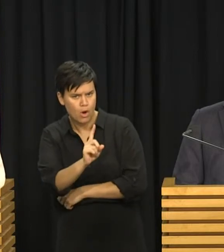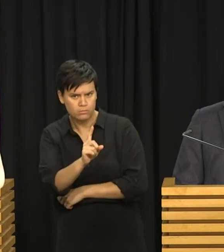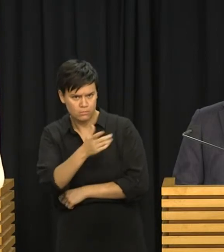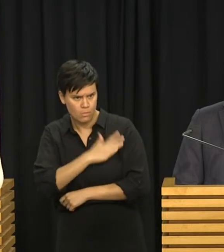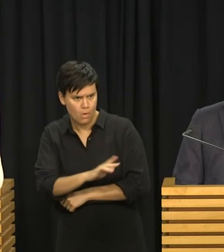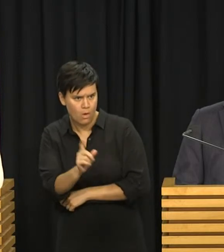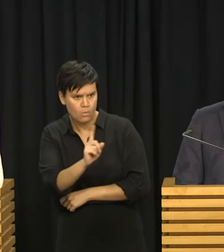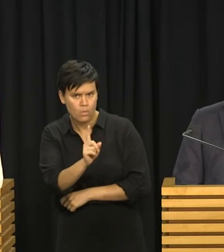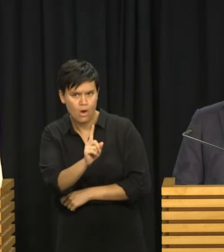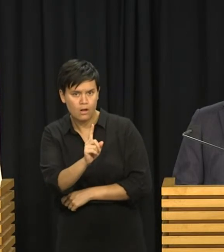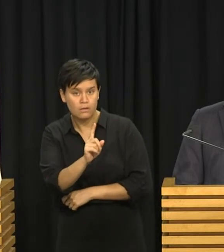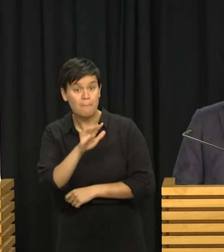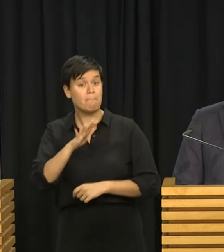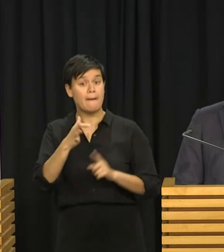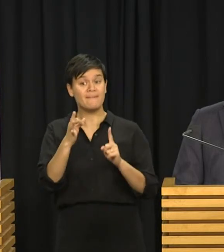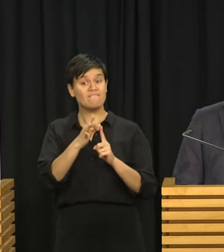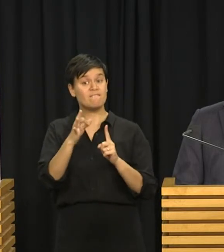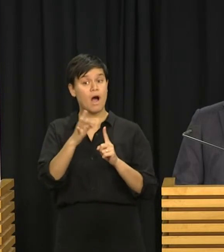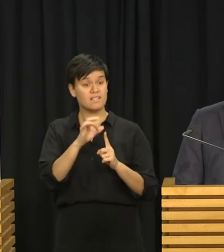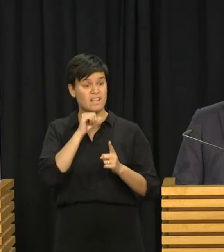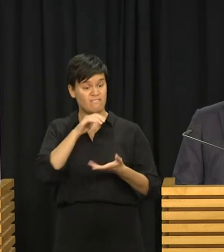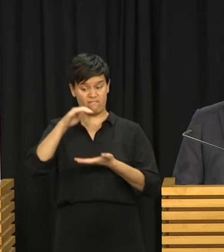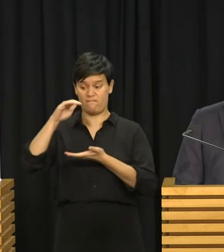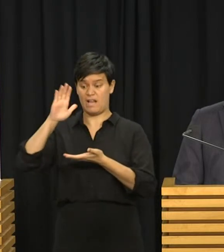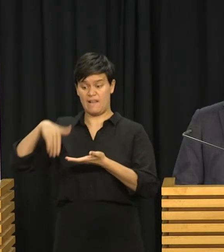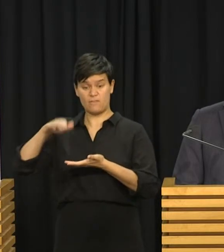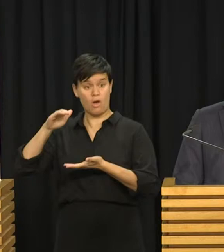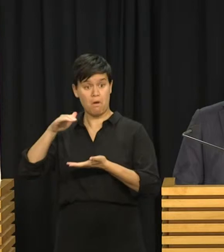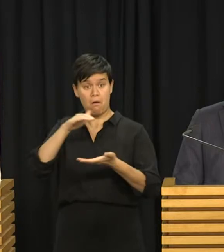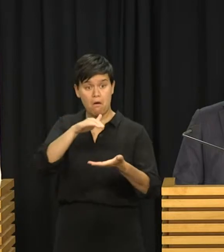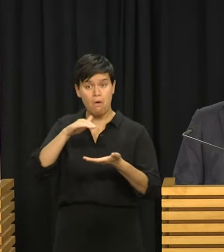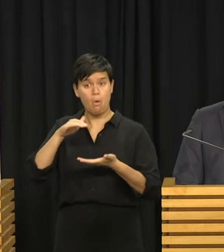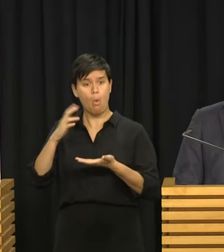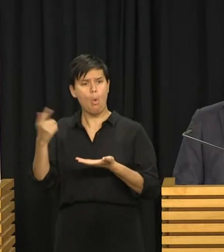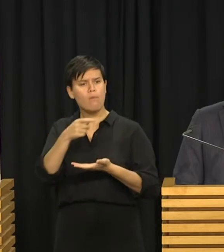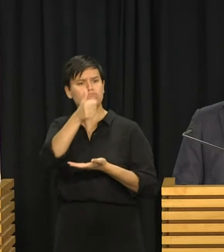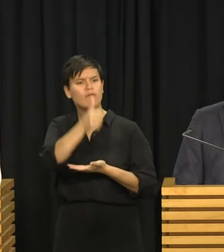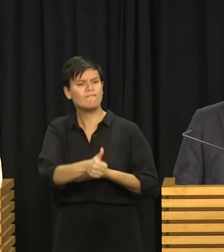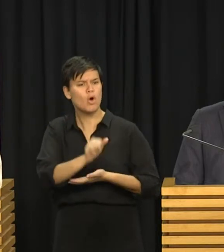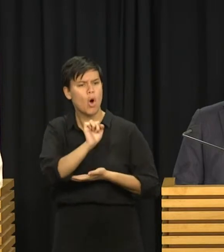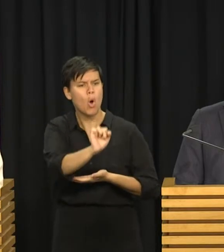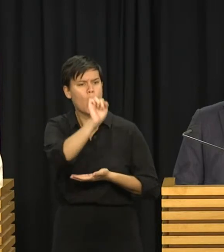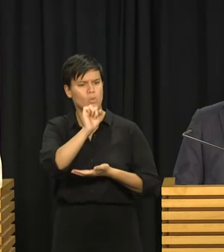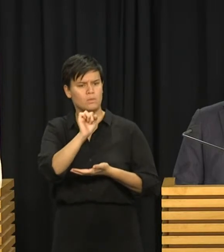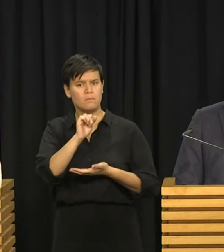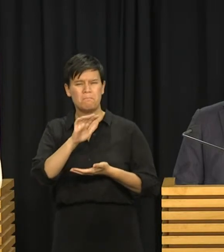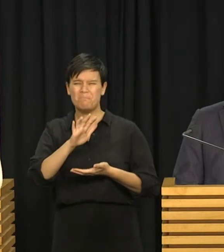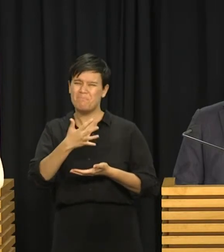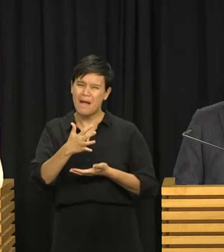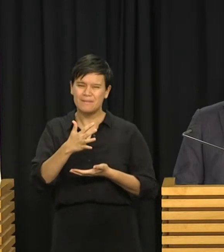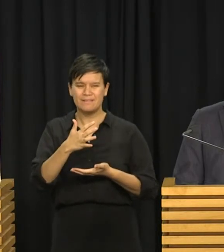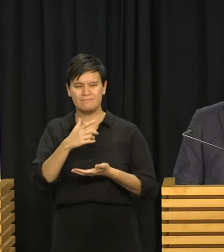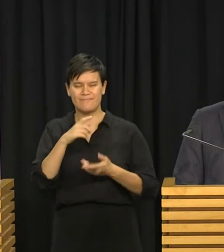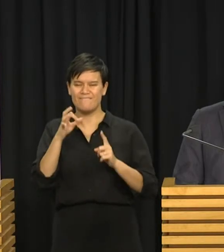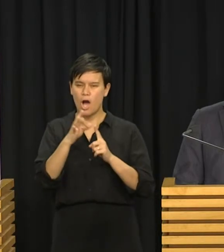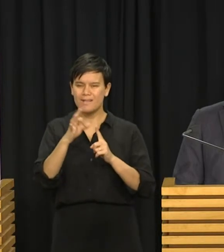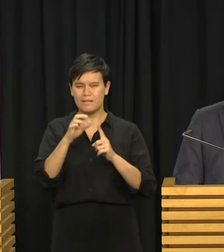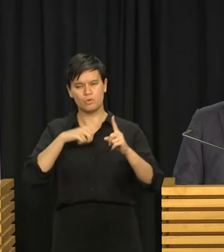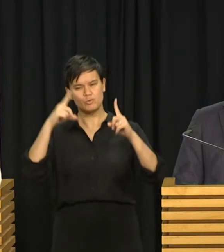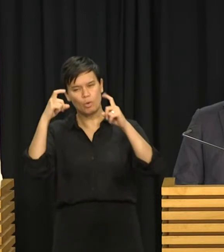whether or not Pfizer will be a possibility for rollout or whether or not they would prefer something that has slightly fewer logistical